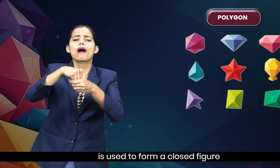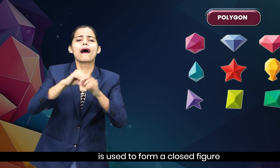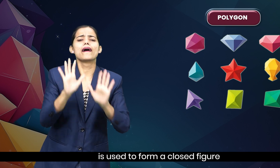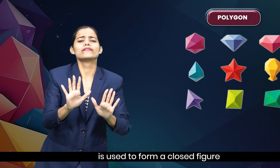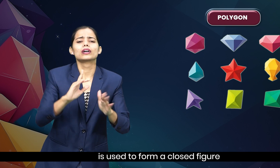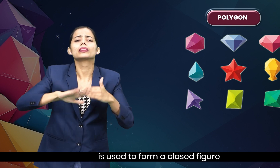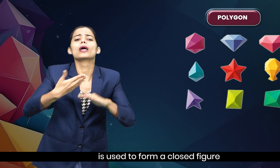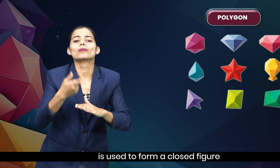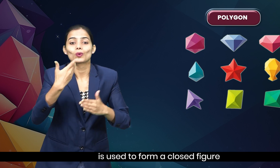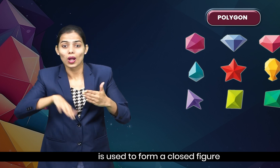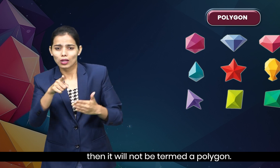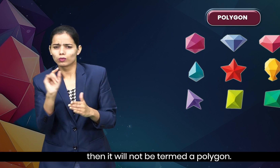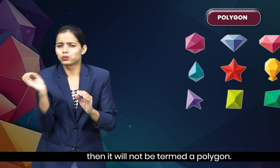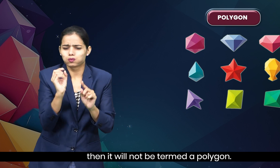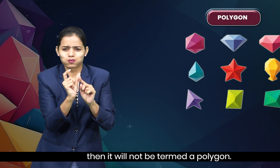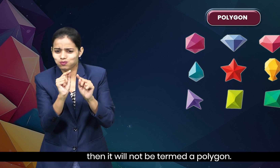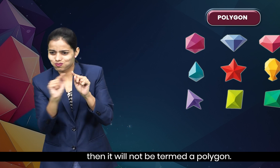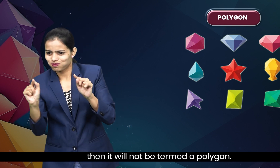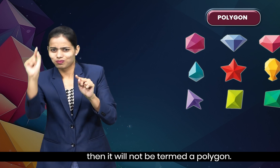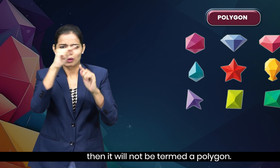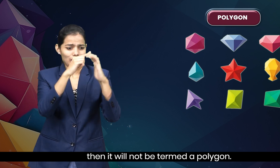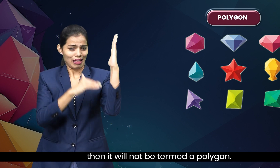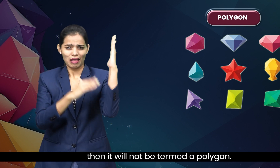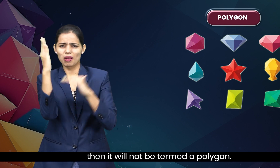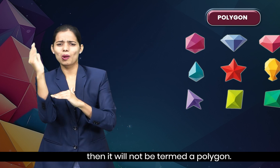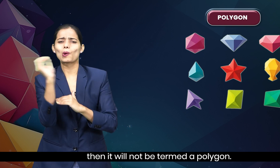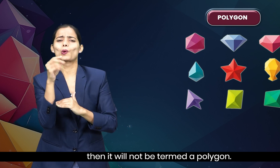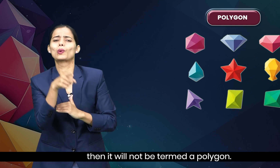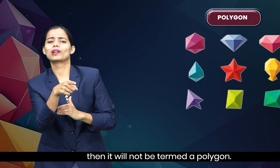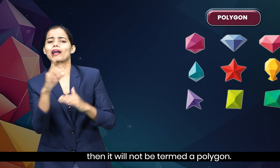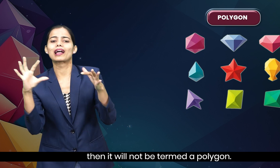a closed figure, then it will not be termed a polygon.